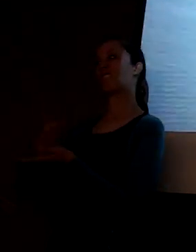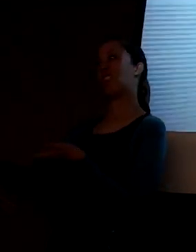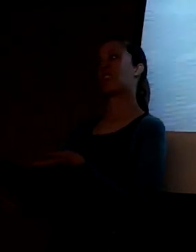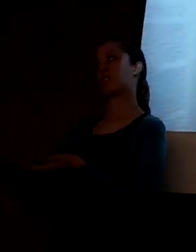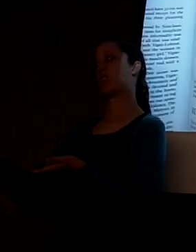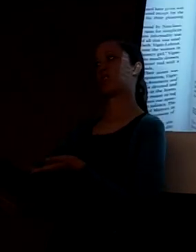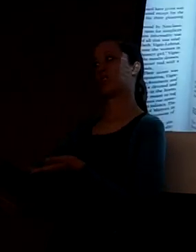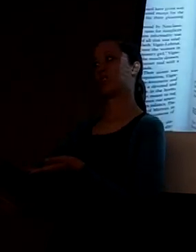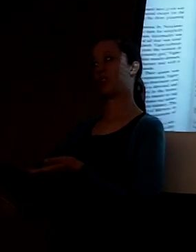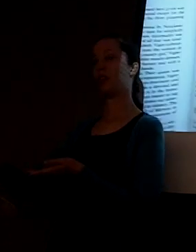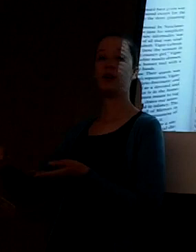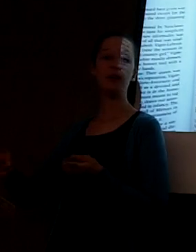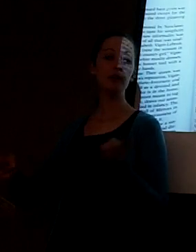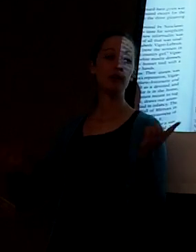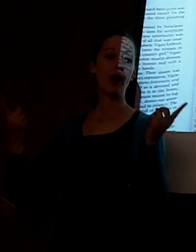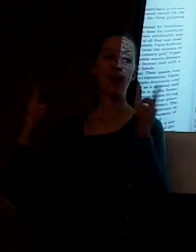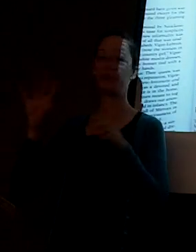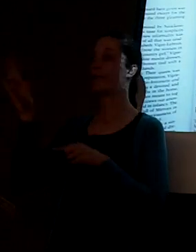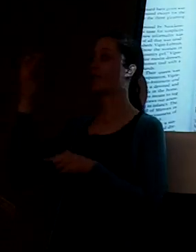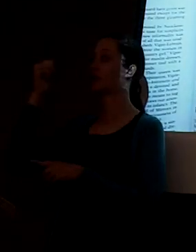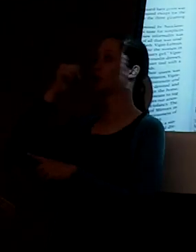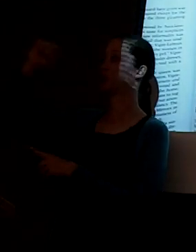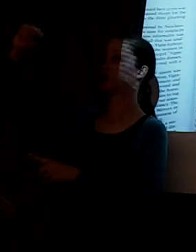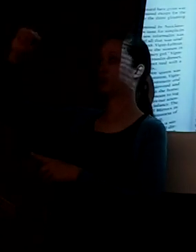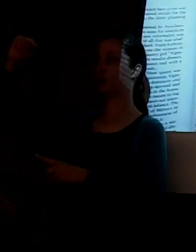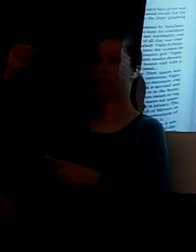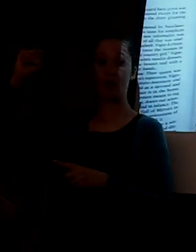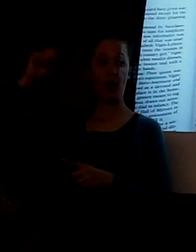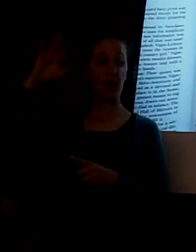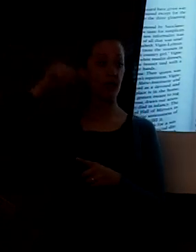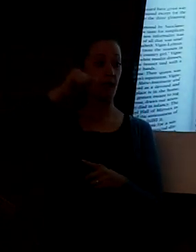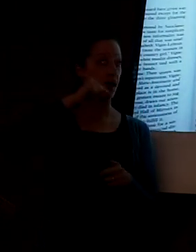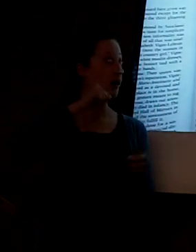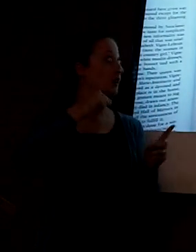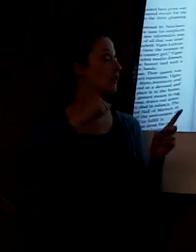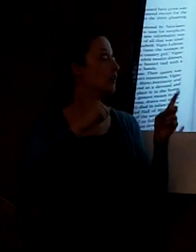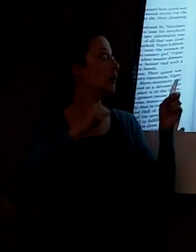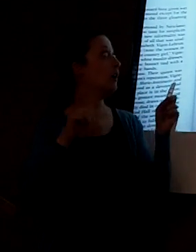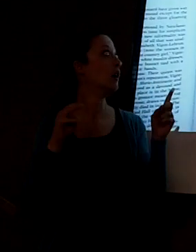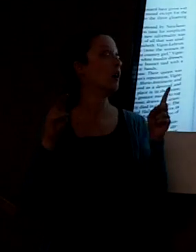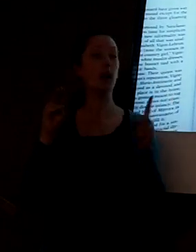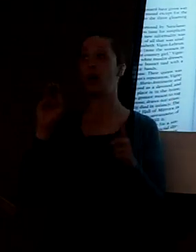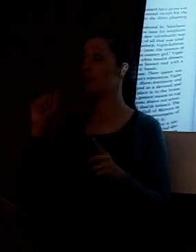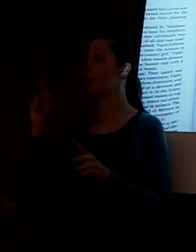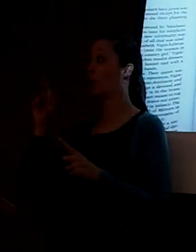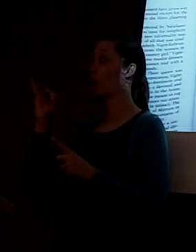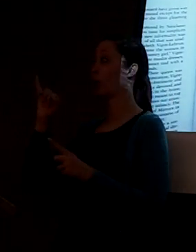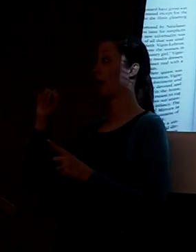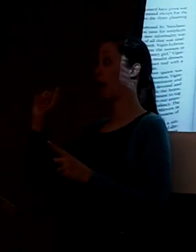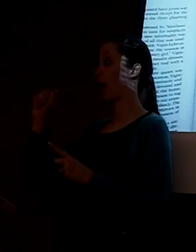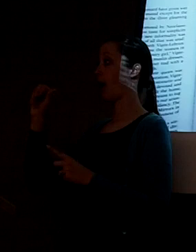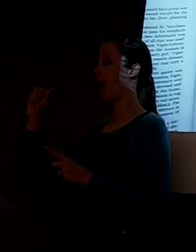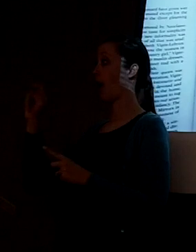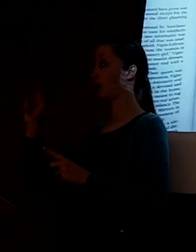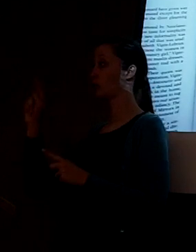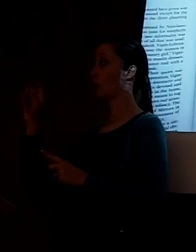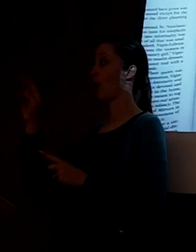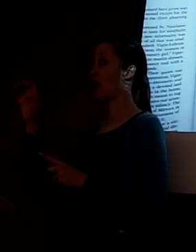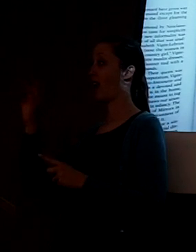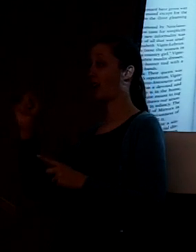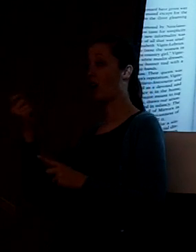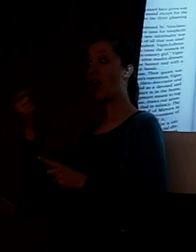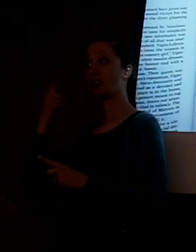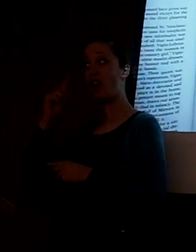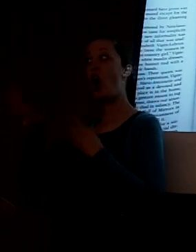so the revolution comes about. This is Marie Antoinette. Remember, all of these people were beheaded, so there was